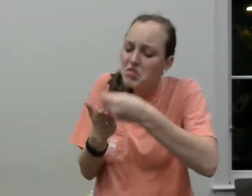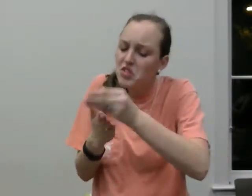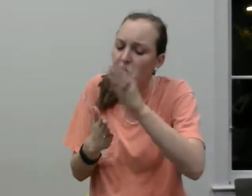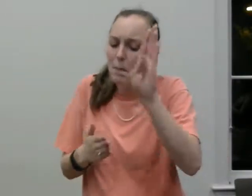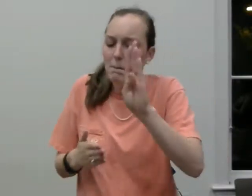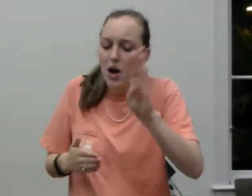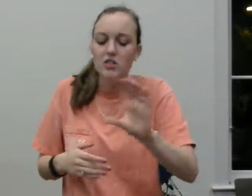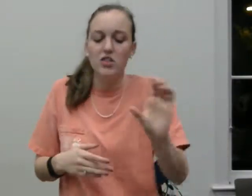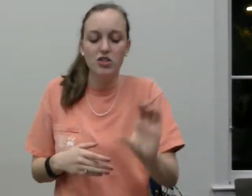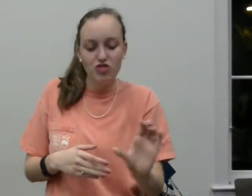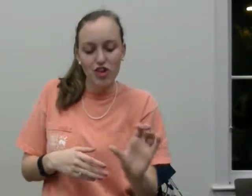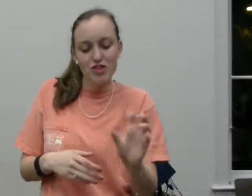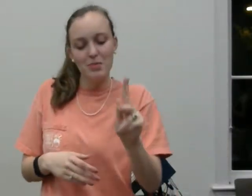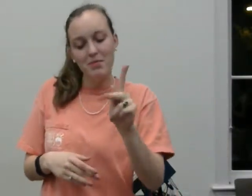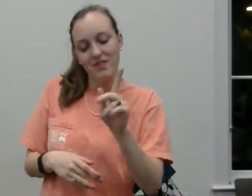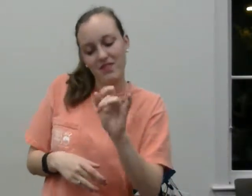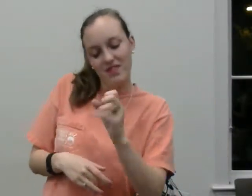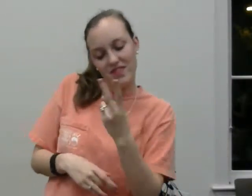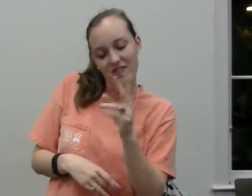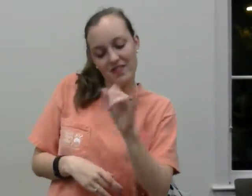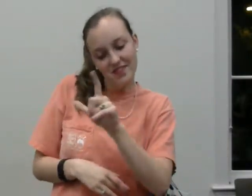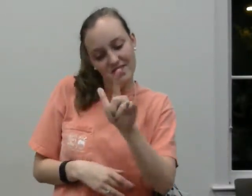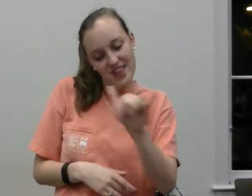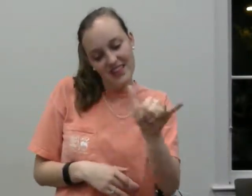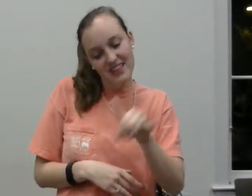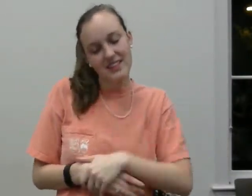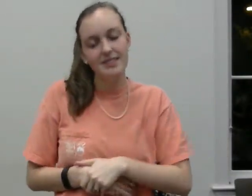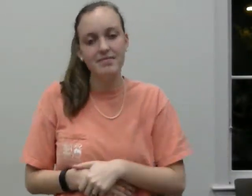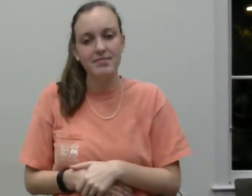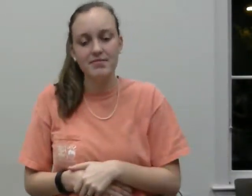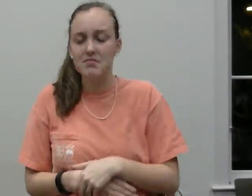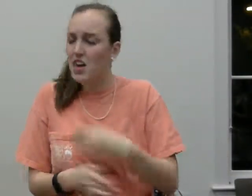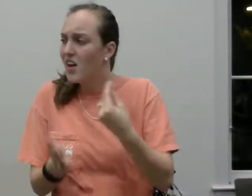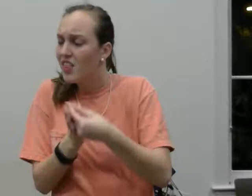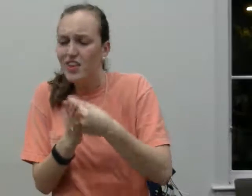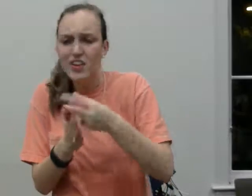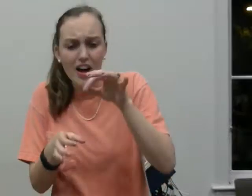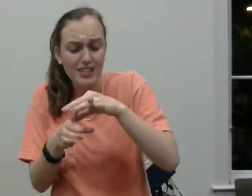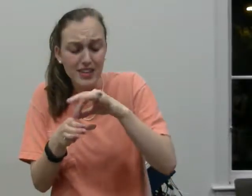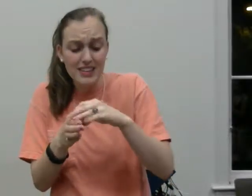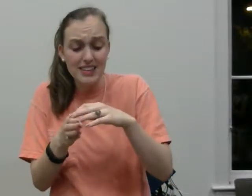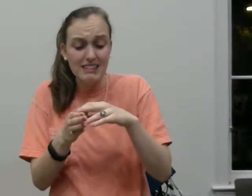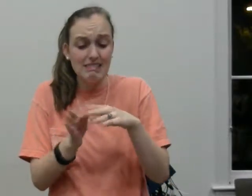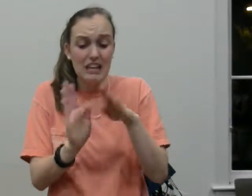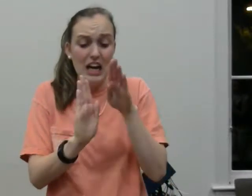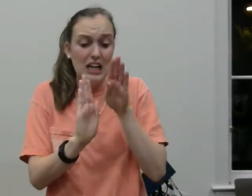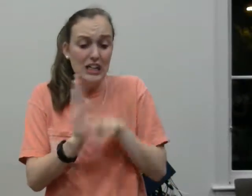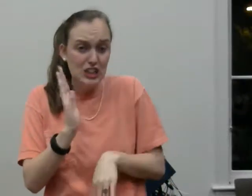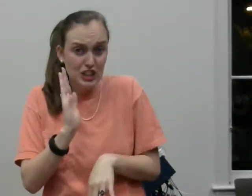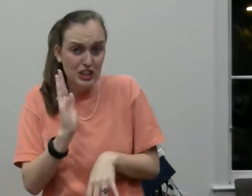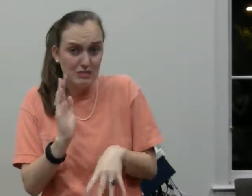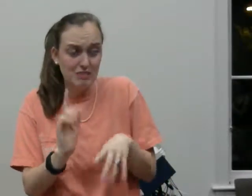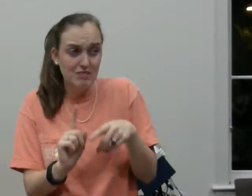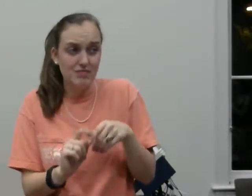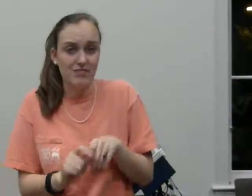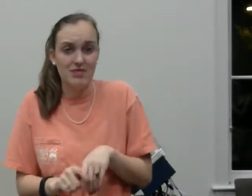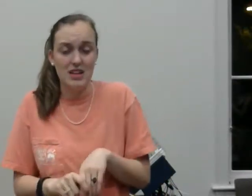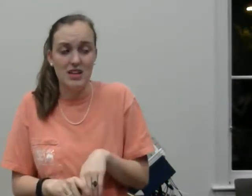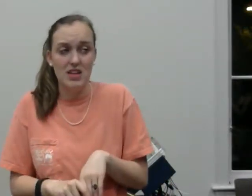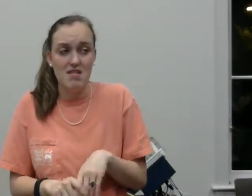and Philadelphia throughout the colonies, the cost of the tea was less than tea from anywhere else. It was less than the